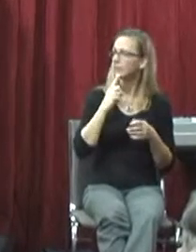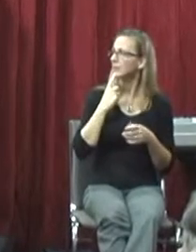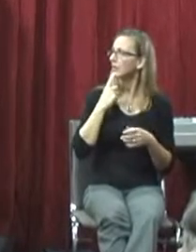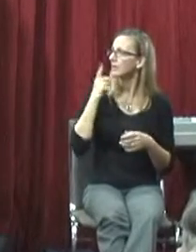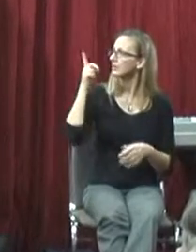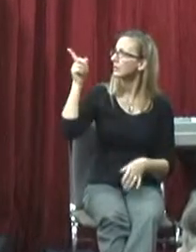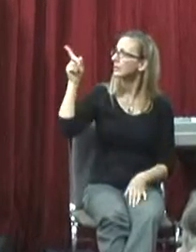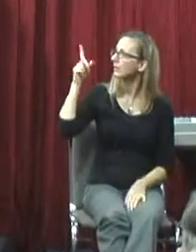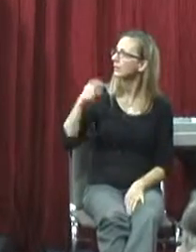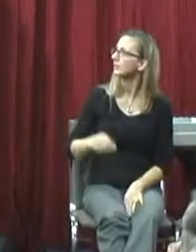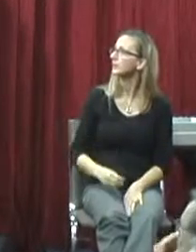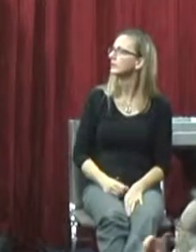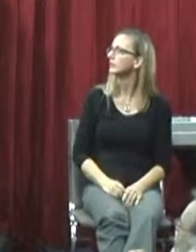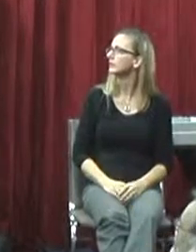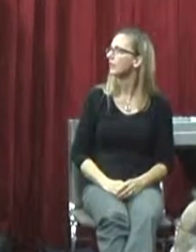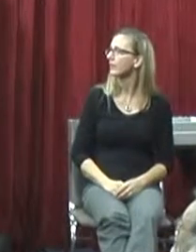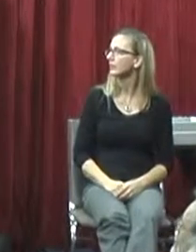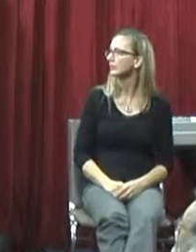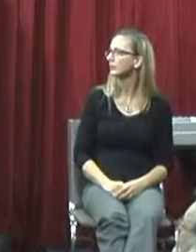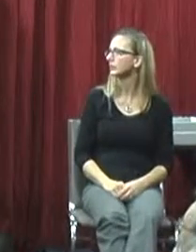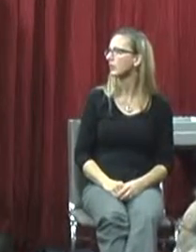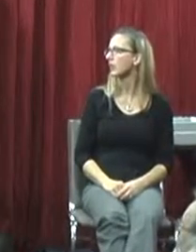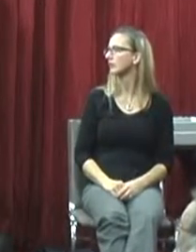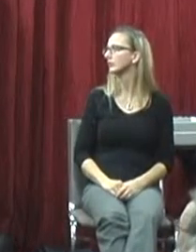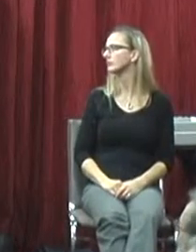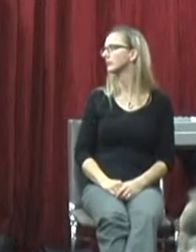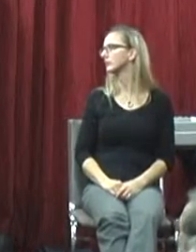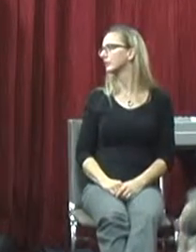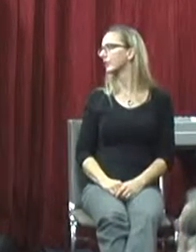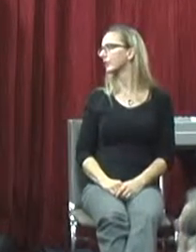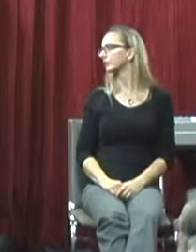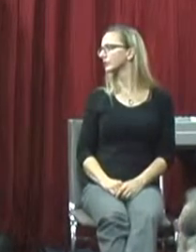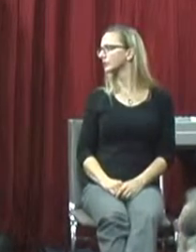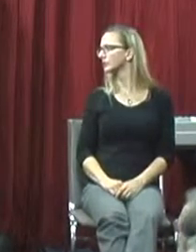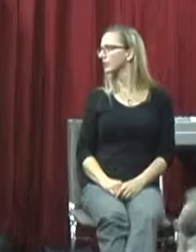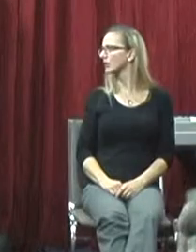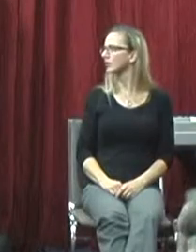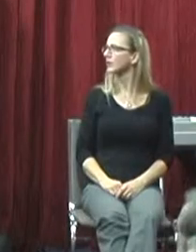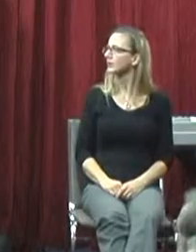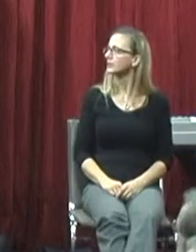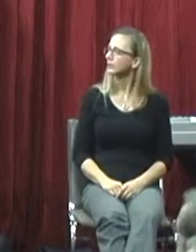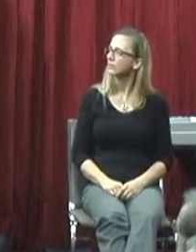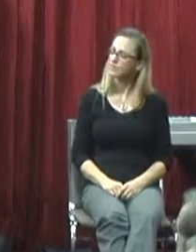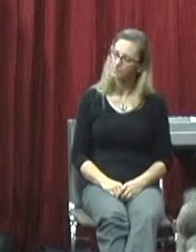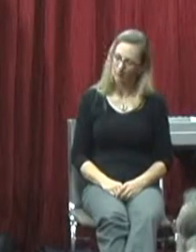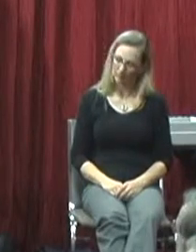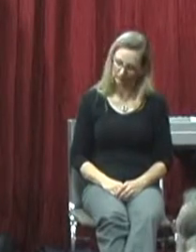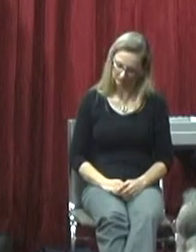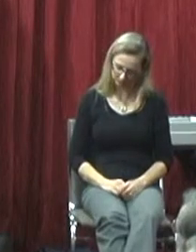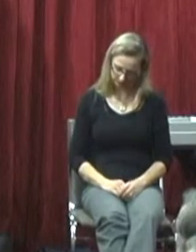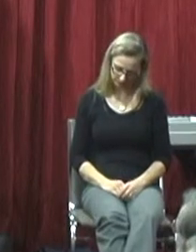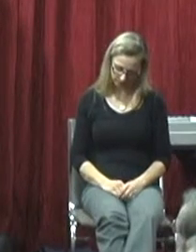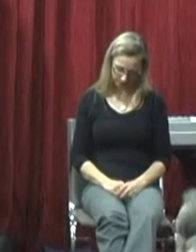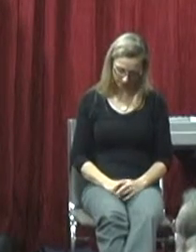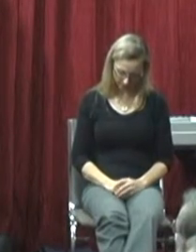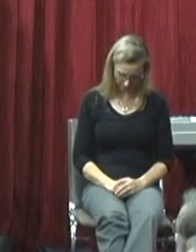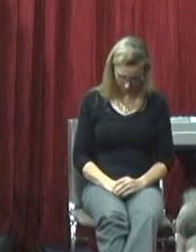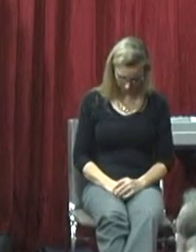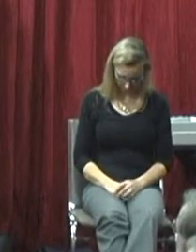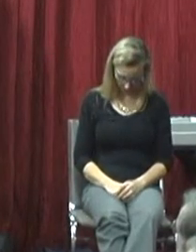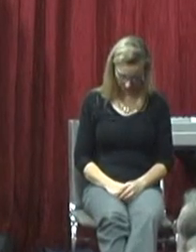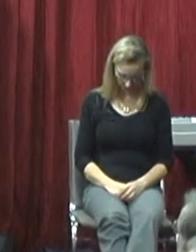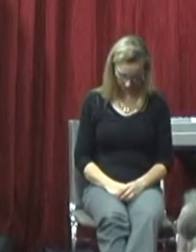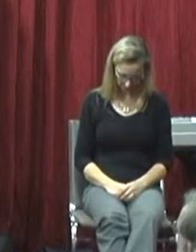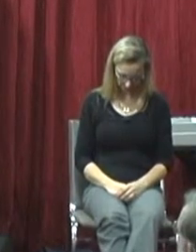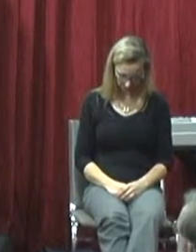Every good act of giving and every perfect gift is from above, coming down from the Father who made the